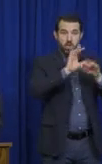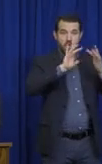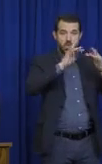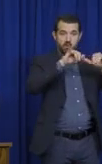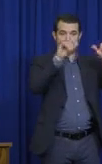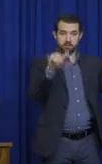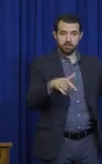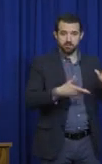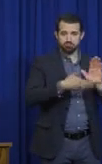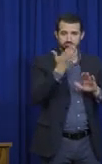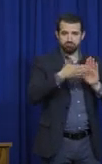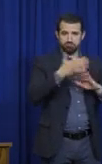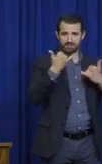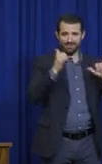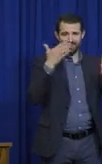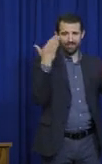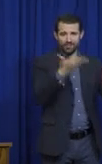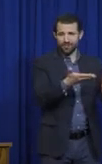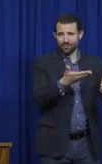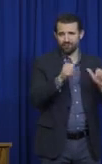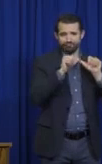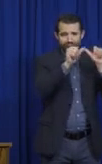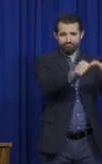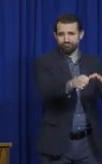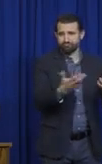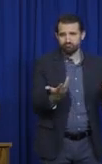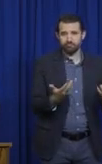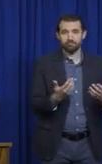application has withstood all